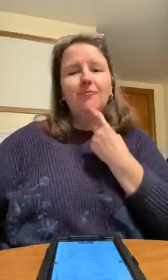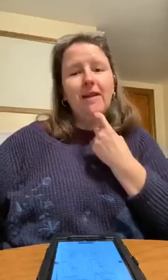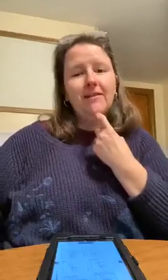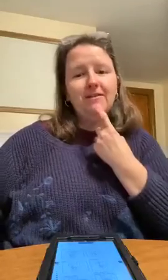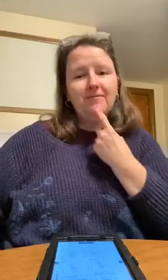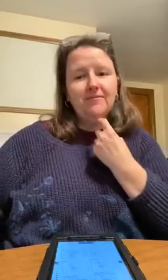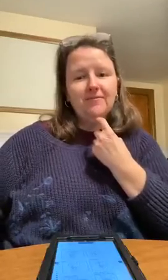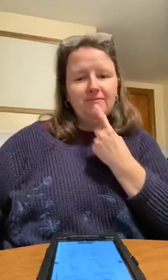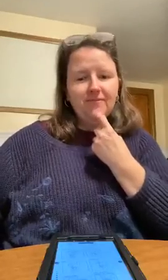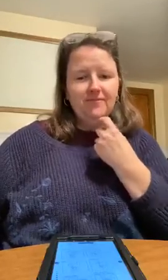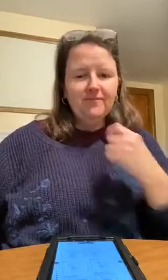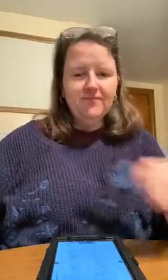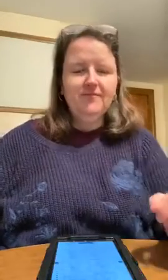Red.